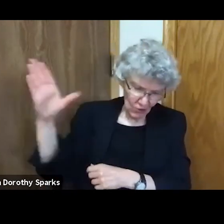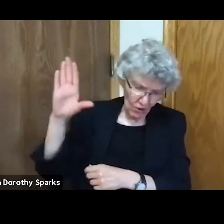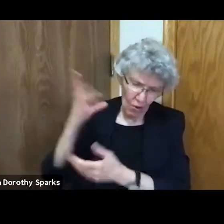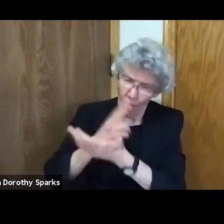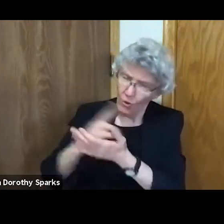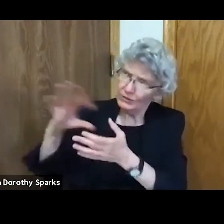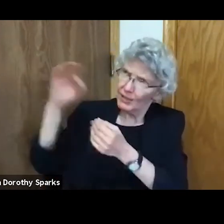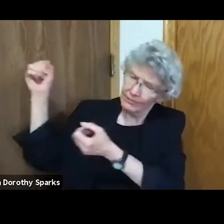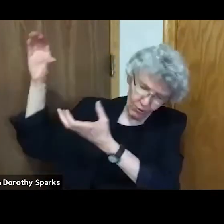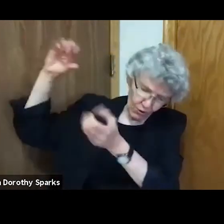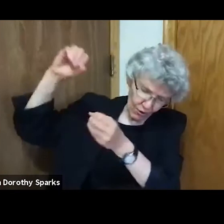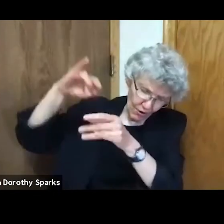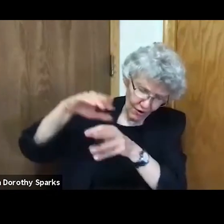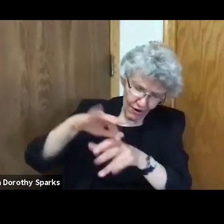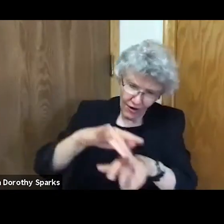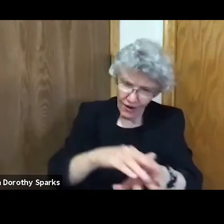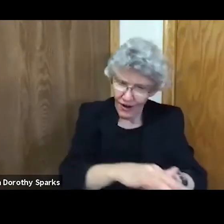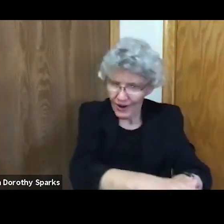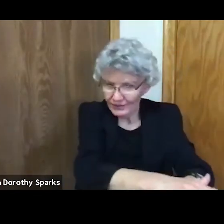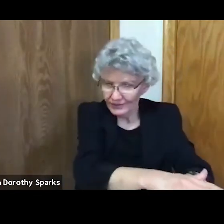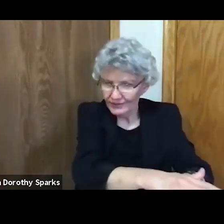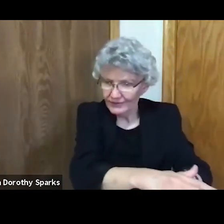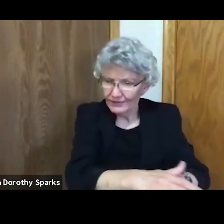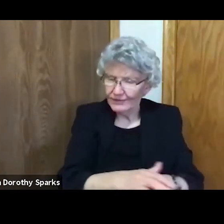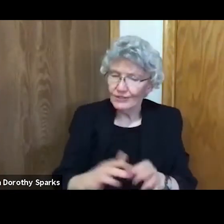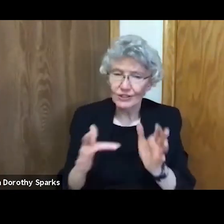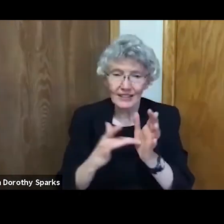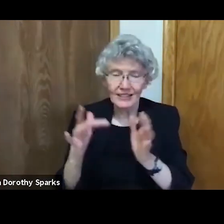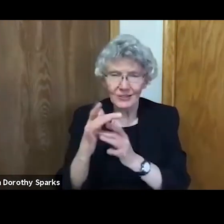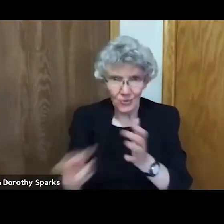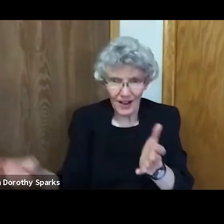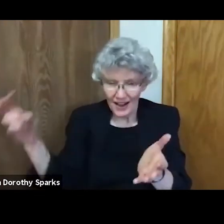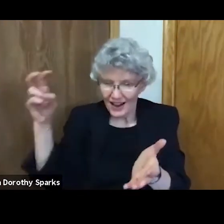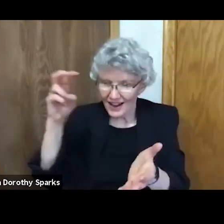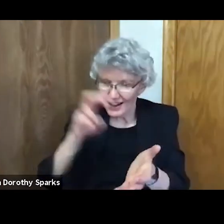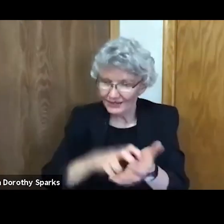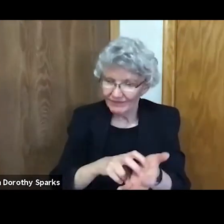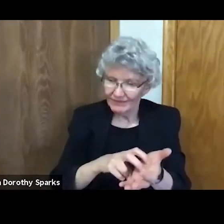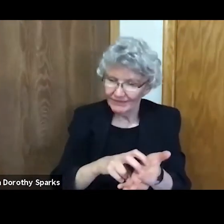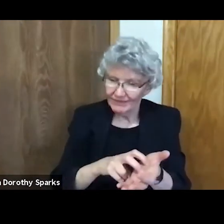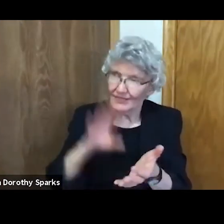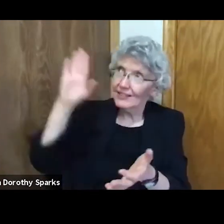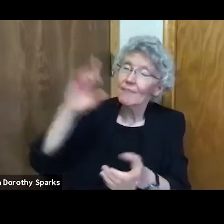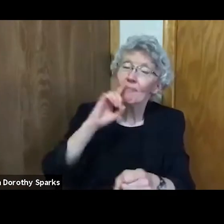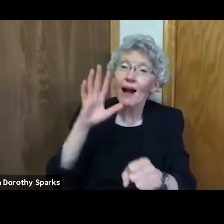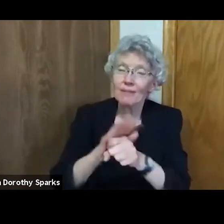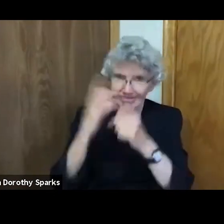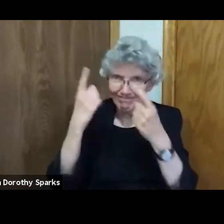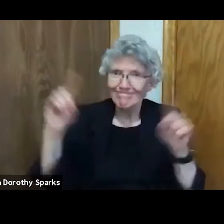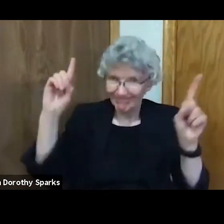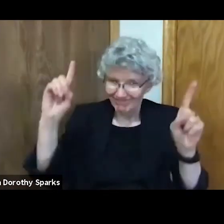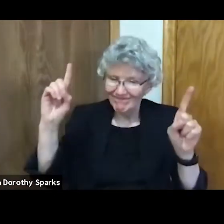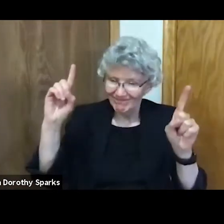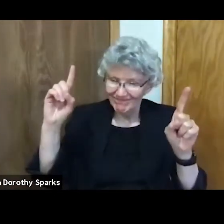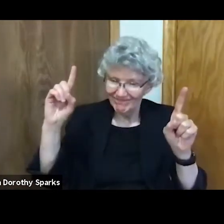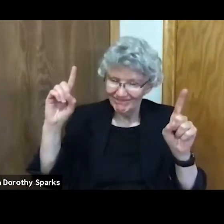Christ. You pour out the fire of your Holy Spirit and you fulfill the